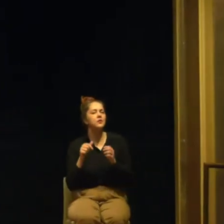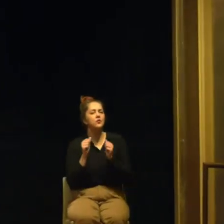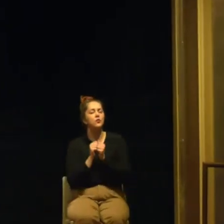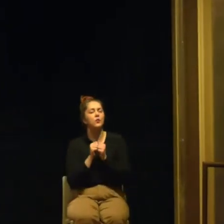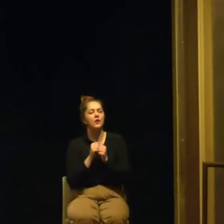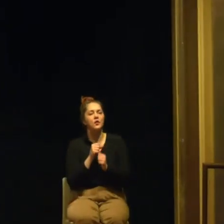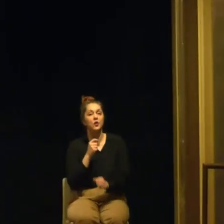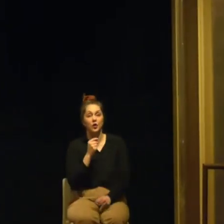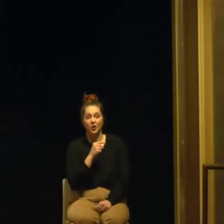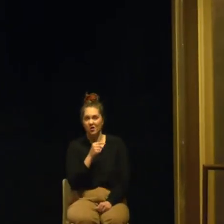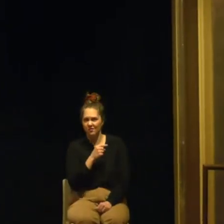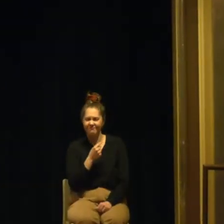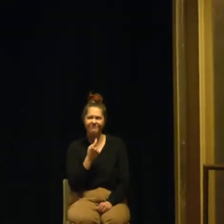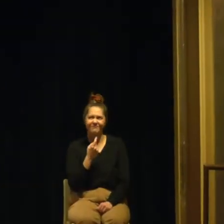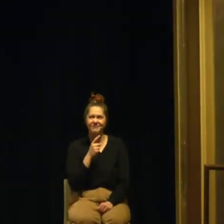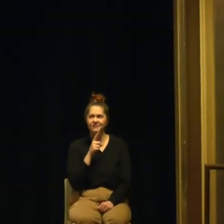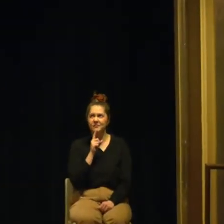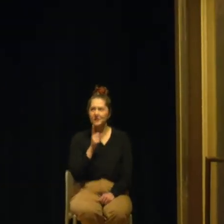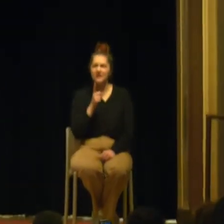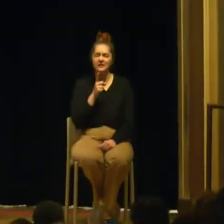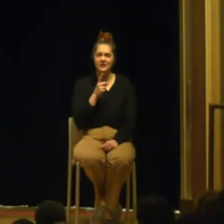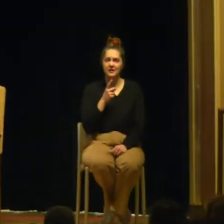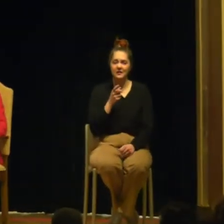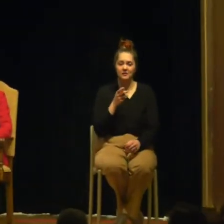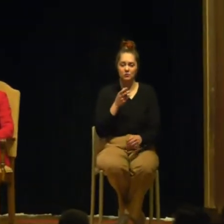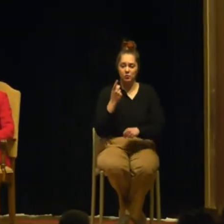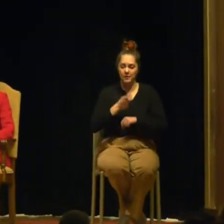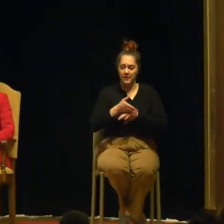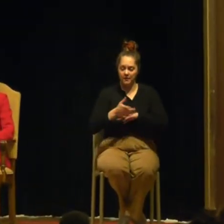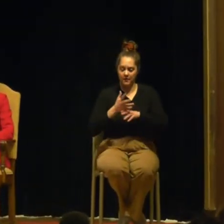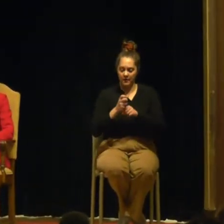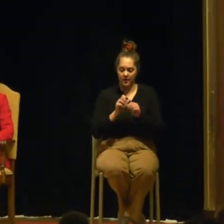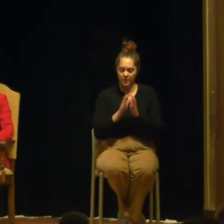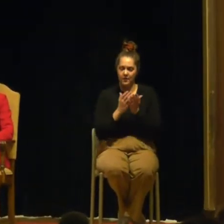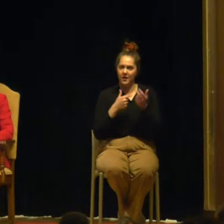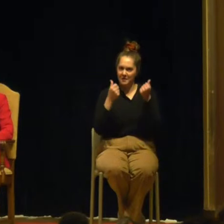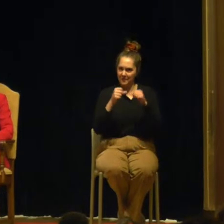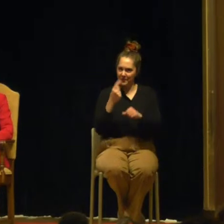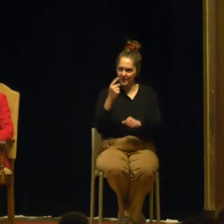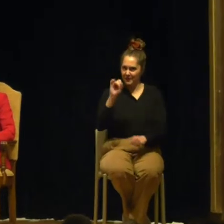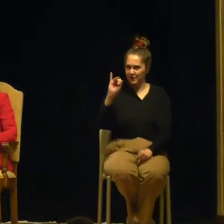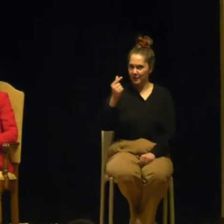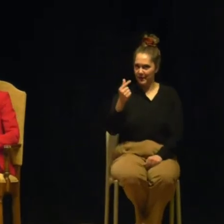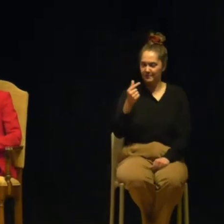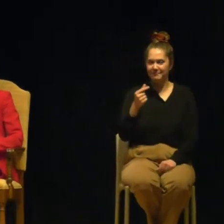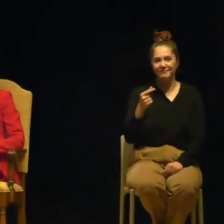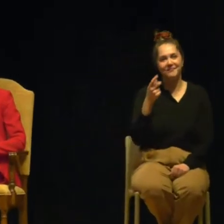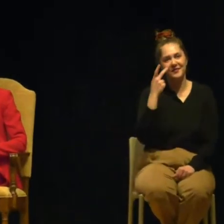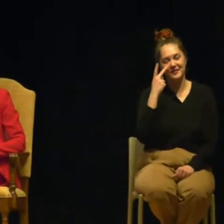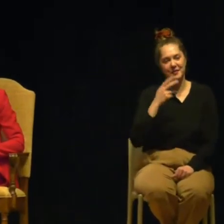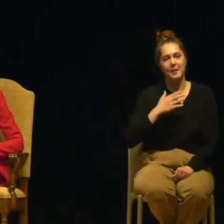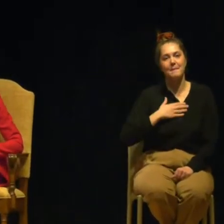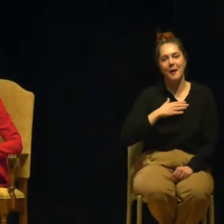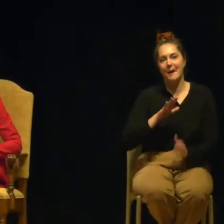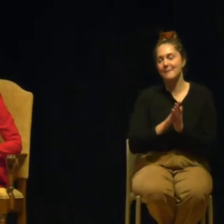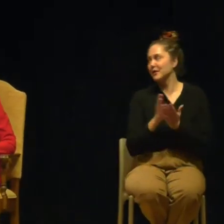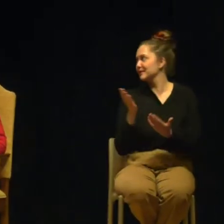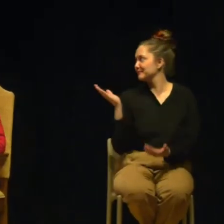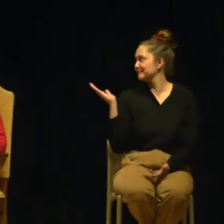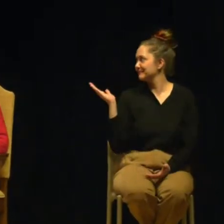her really within a day of getting the book. I posted something on Instagram. As you can see, my book